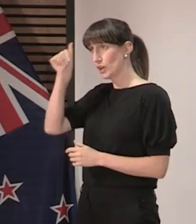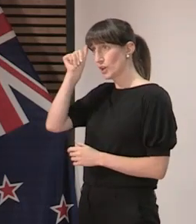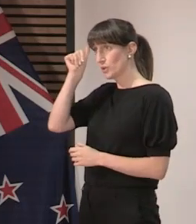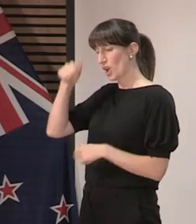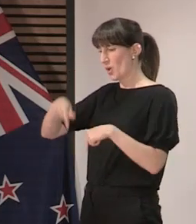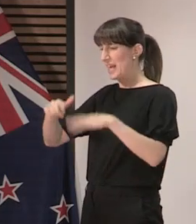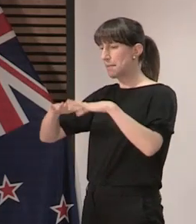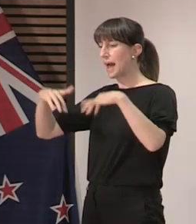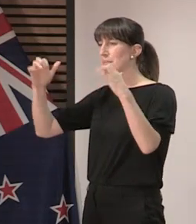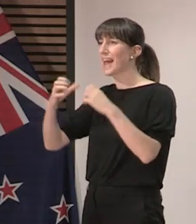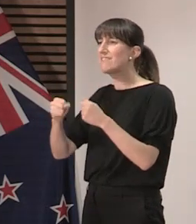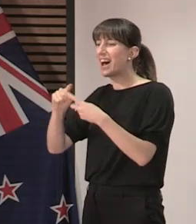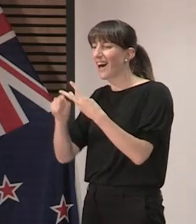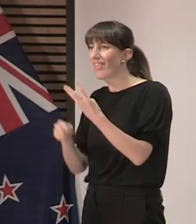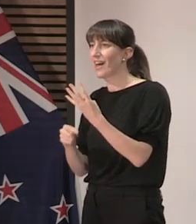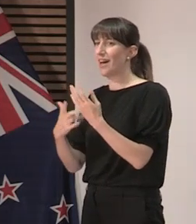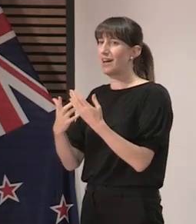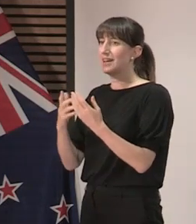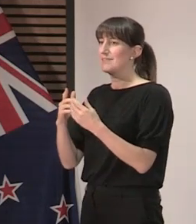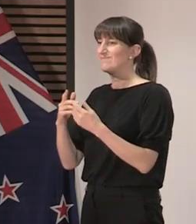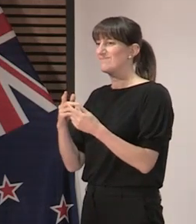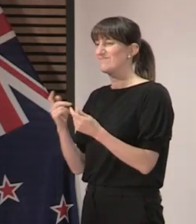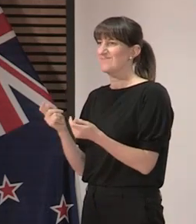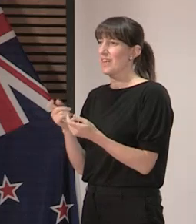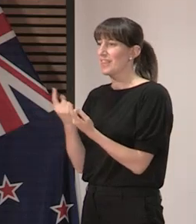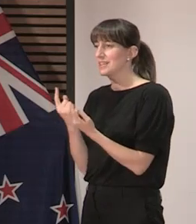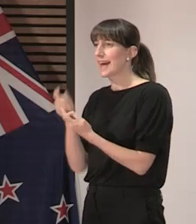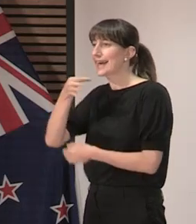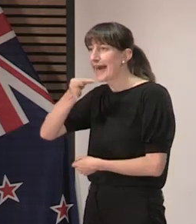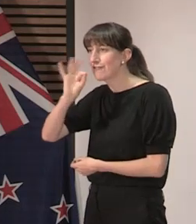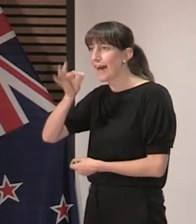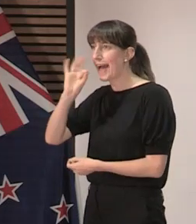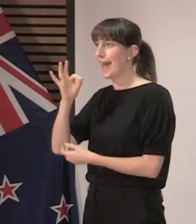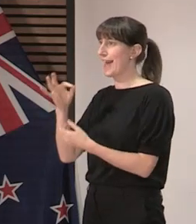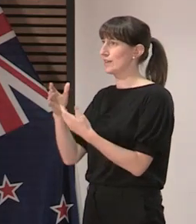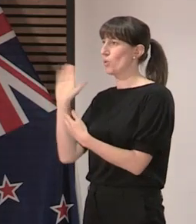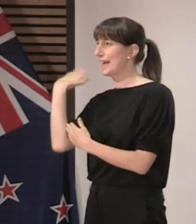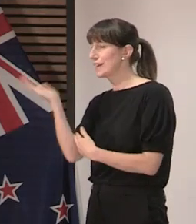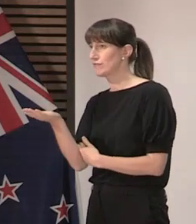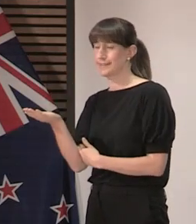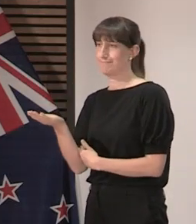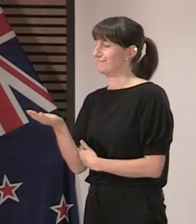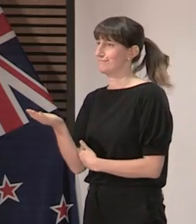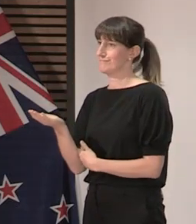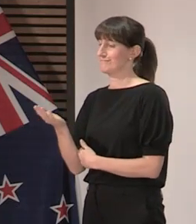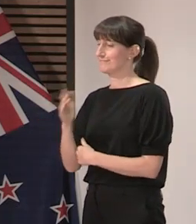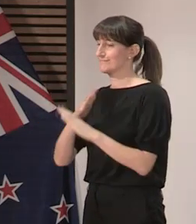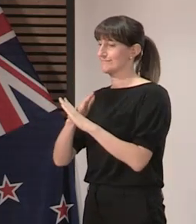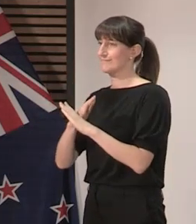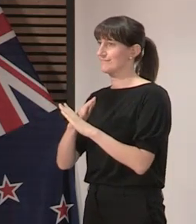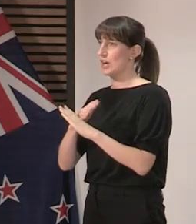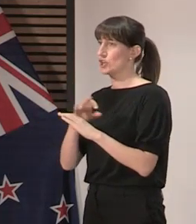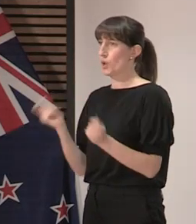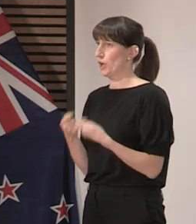Copperfields Cafe and other catering facilities, will not be available whilst the House is operating, and we will be keeping as few